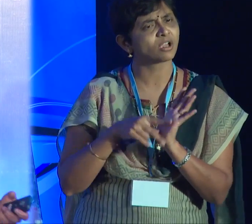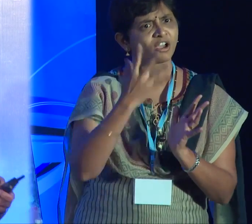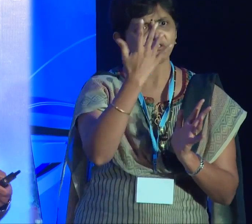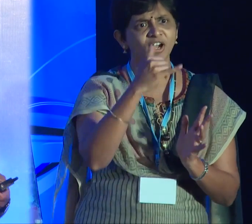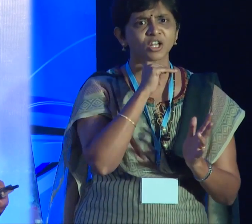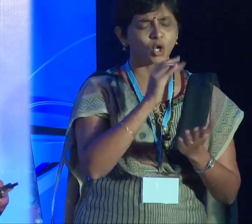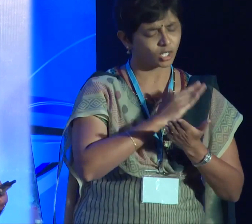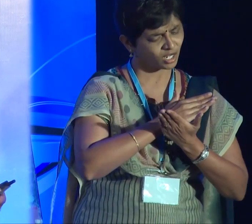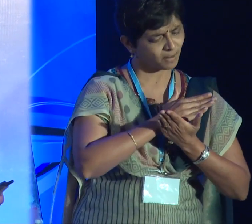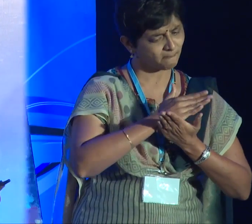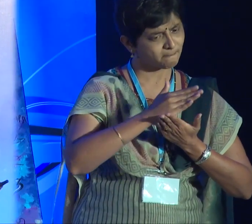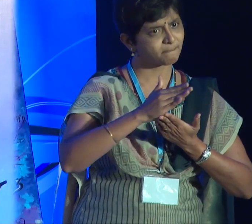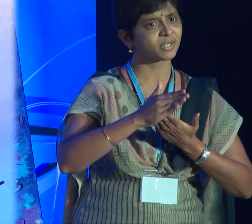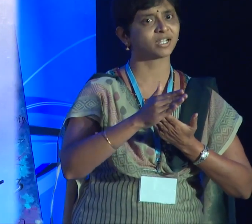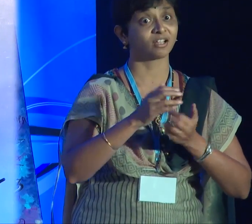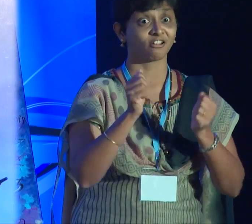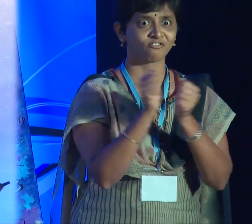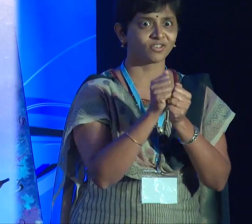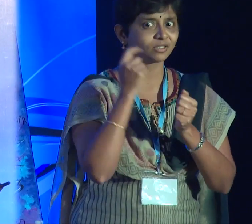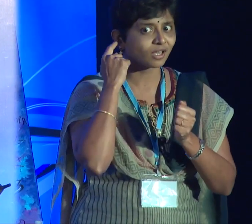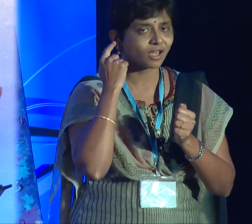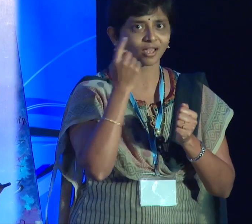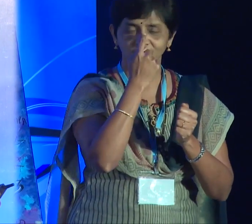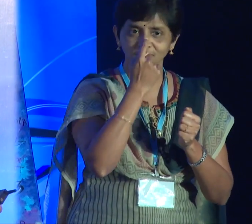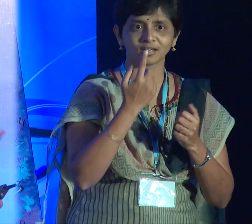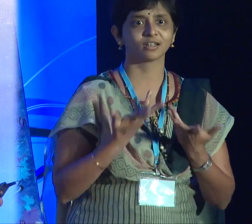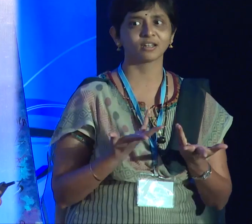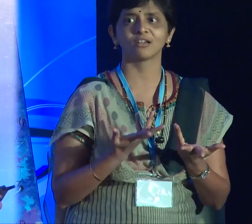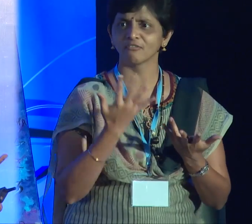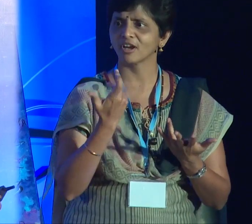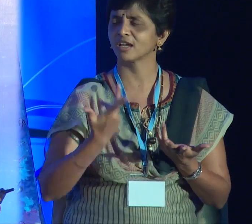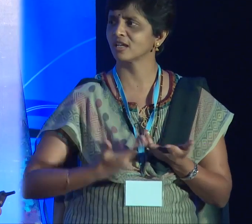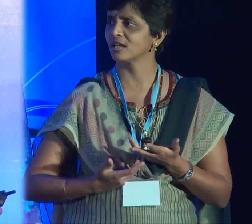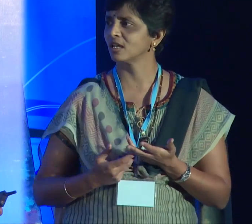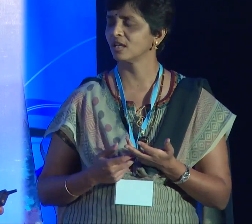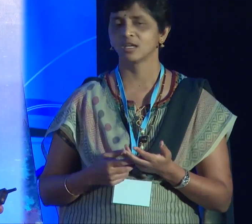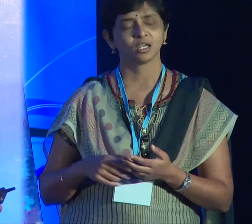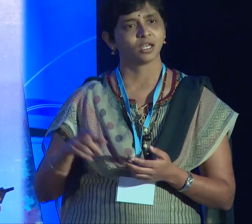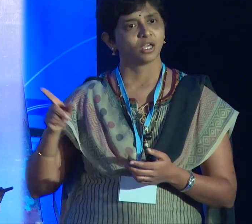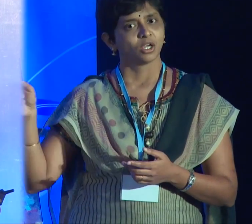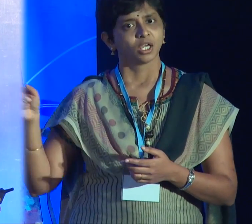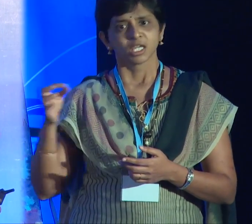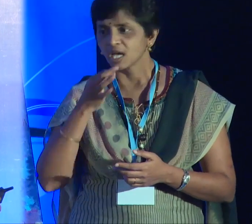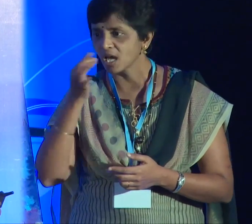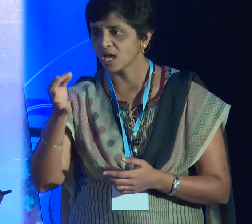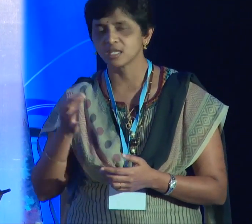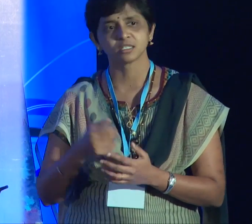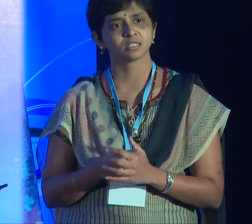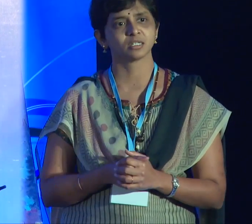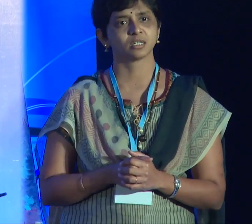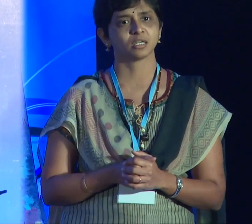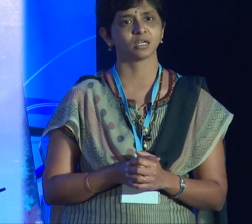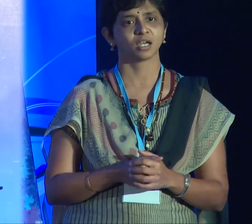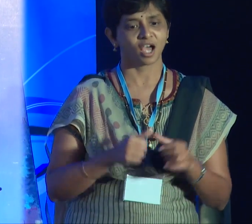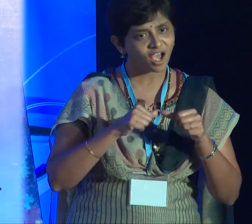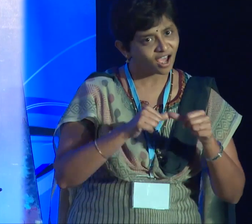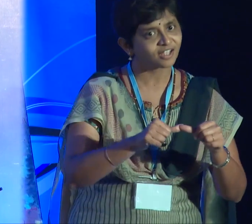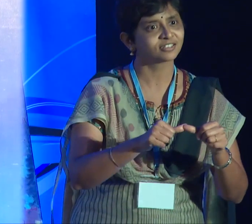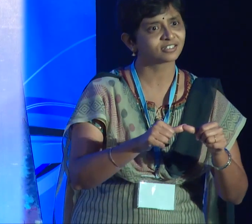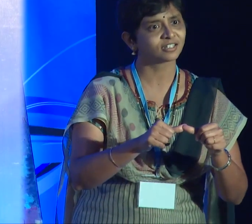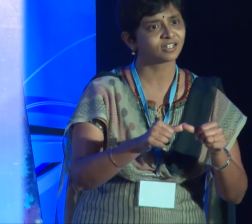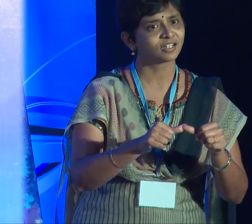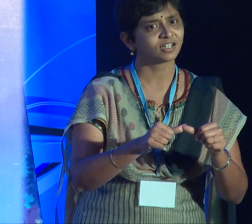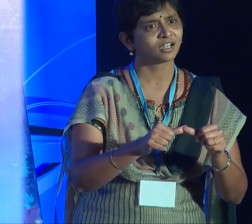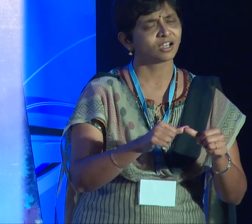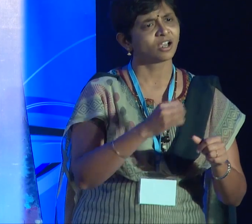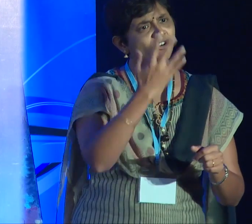complete? And the priest said this, everybody asks this question when you enter the temple. And the answer given is, why you want divinity